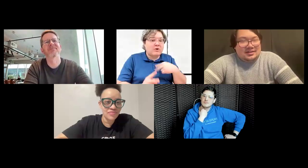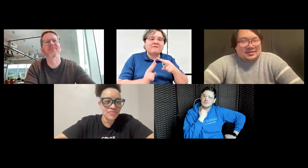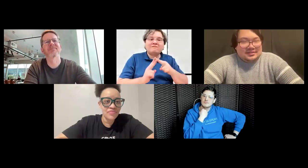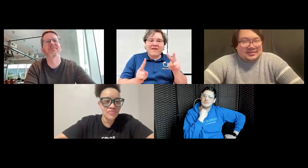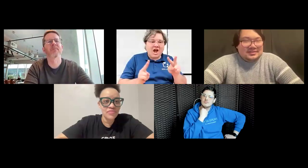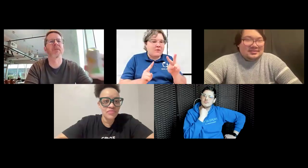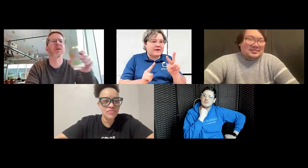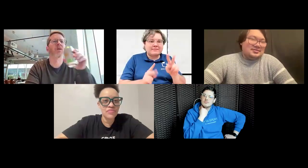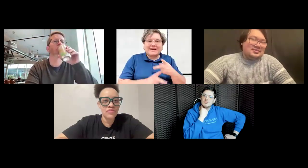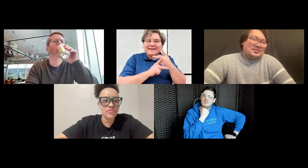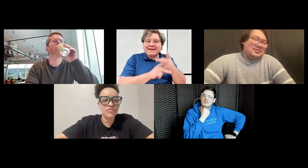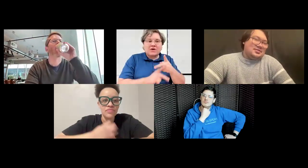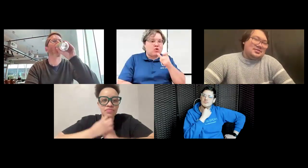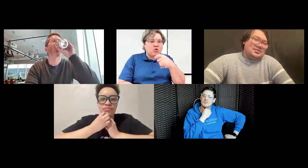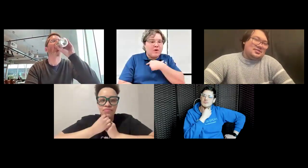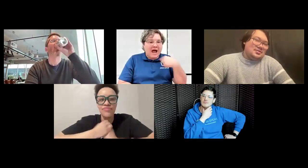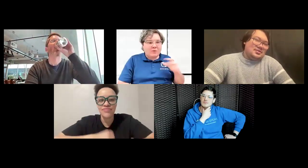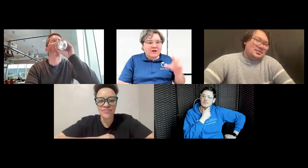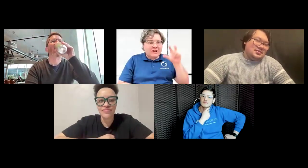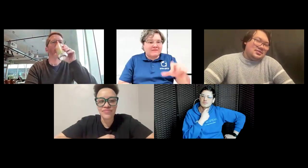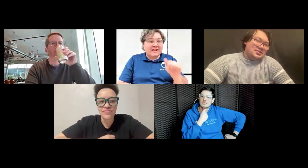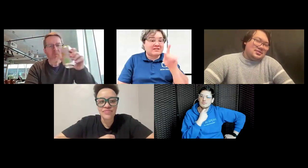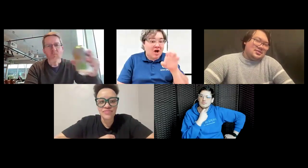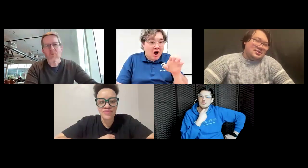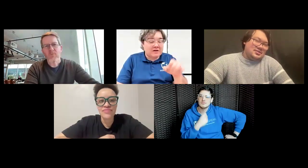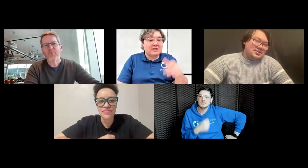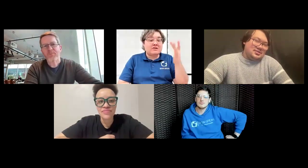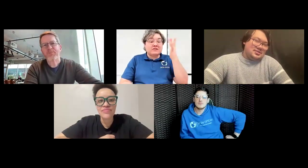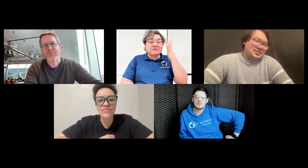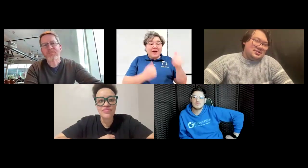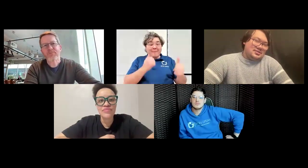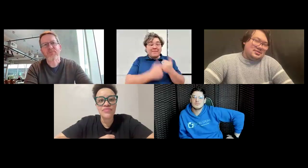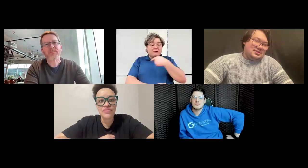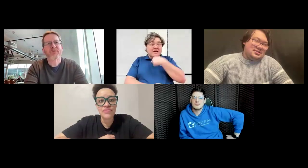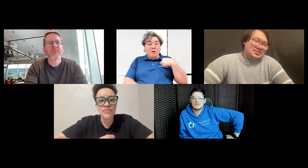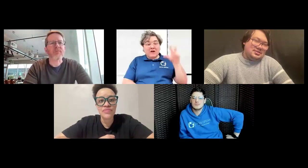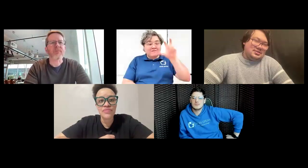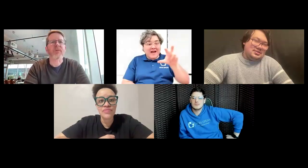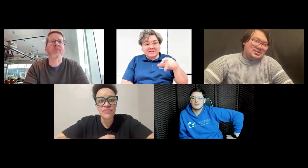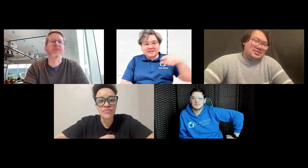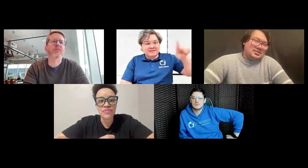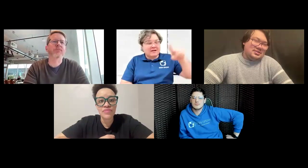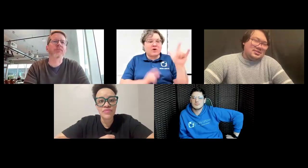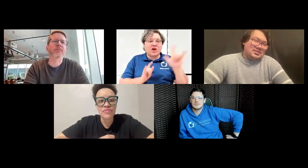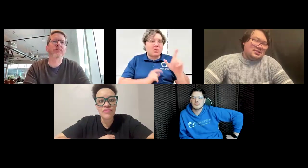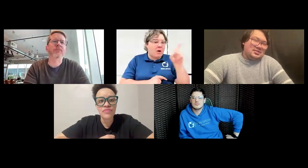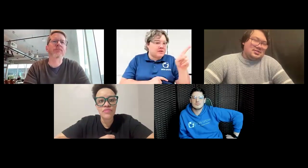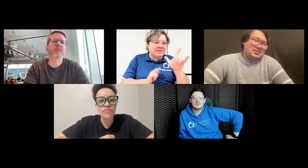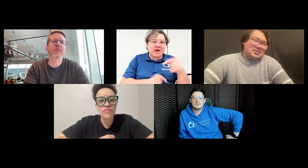our investors as well, we are very careful who our investors are, because